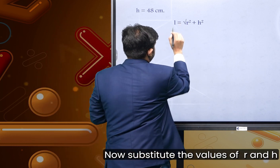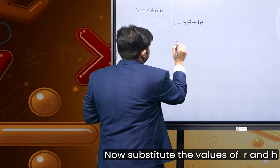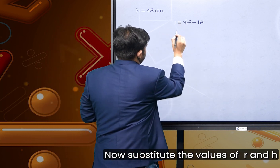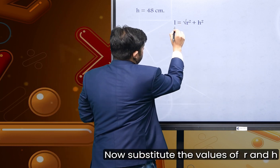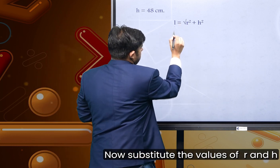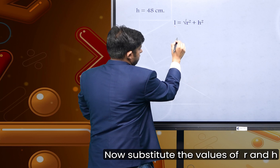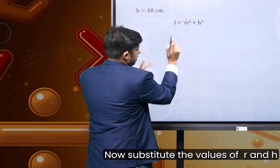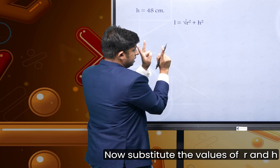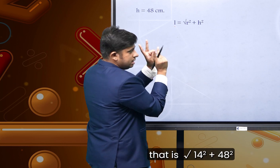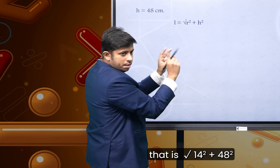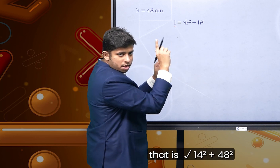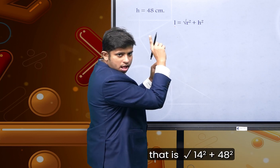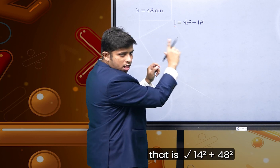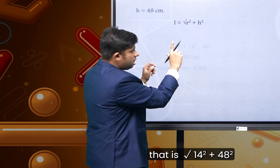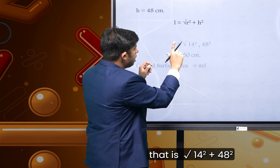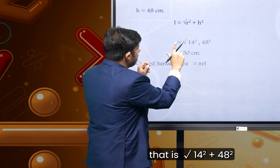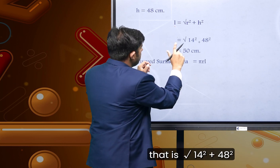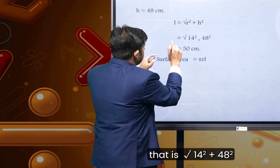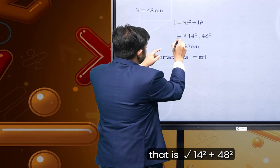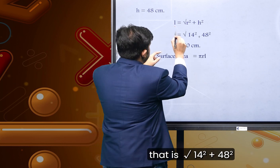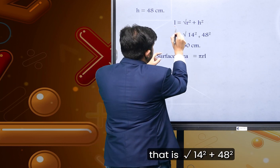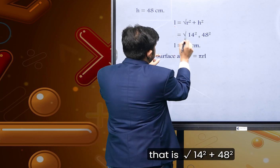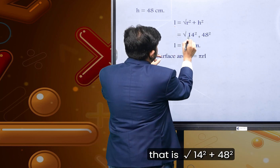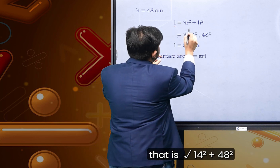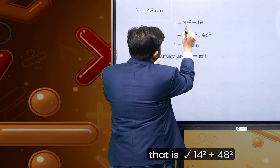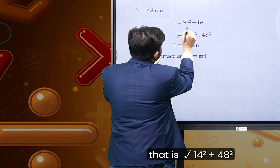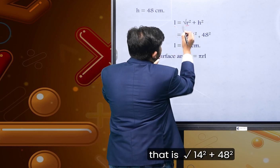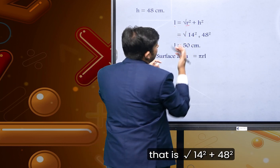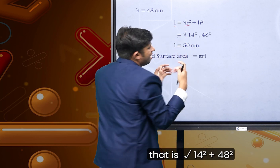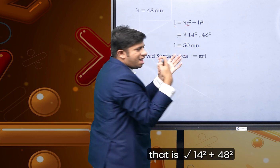and h. That is root over 14 square plus 48 square.